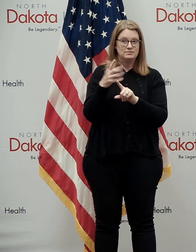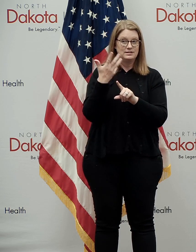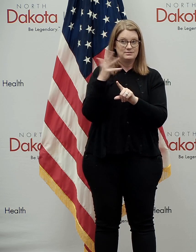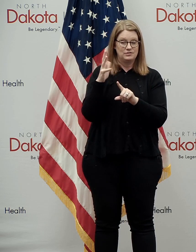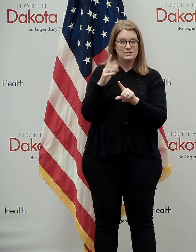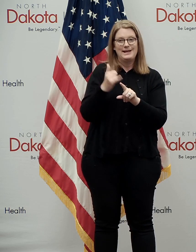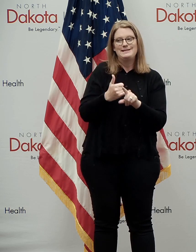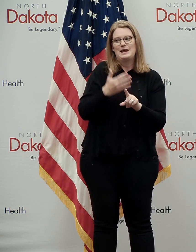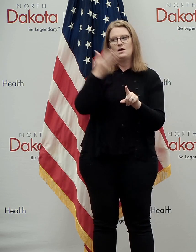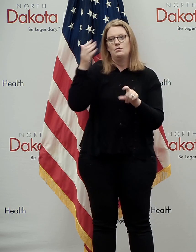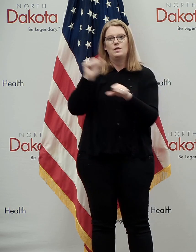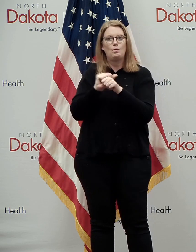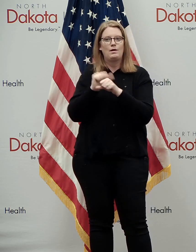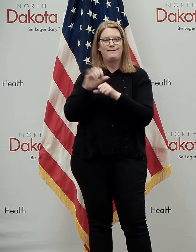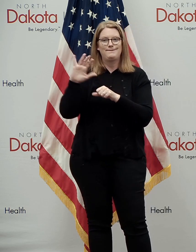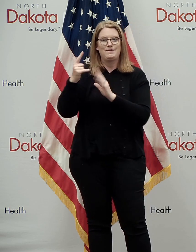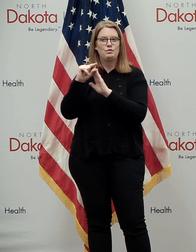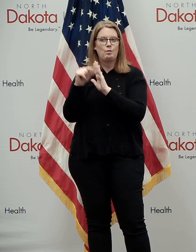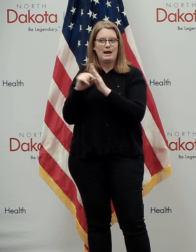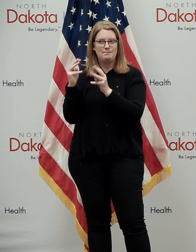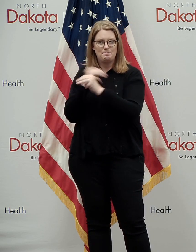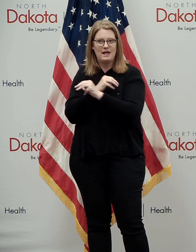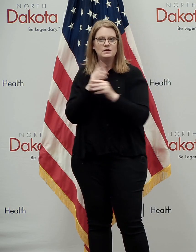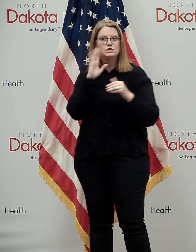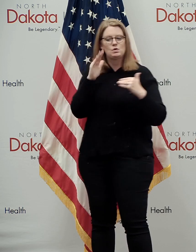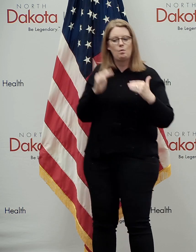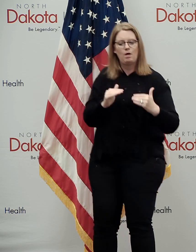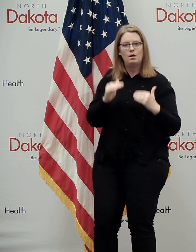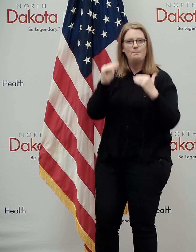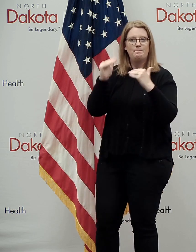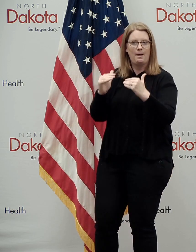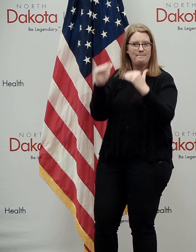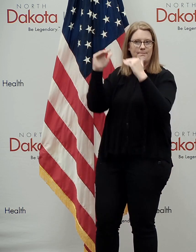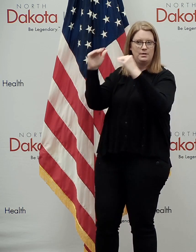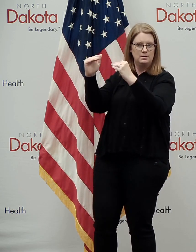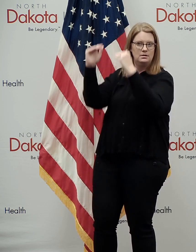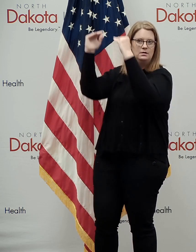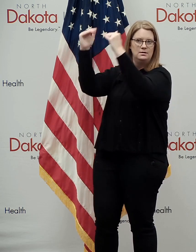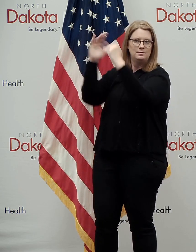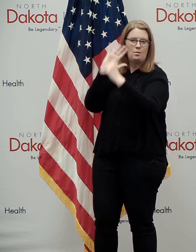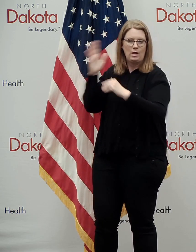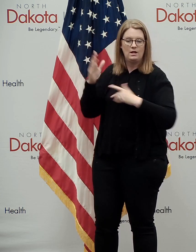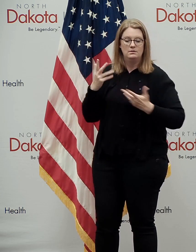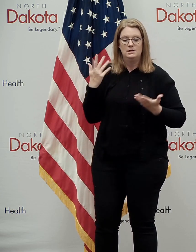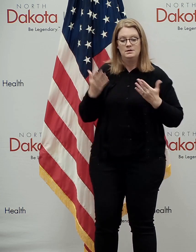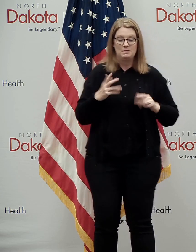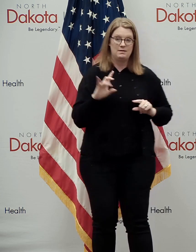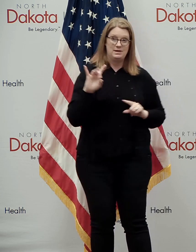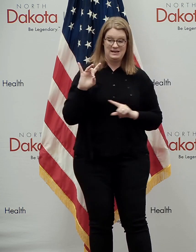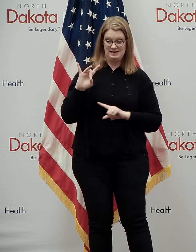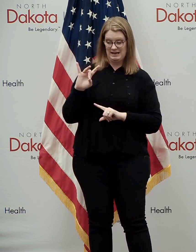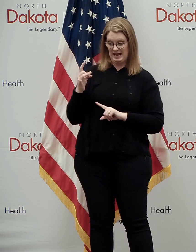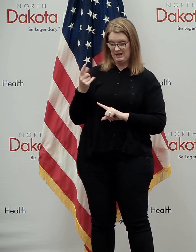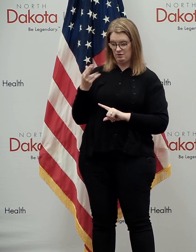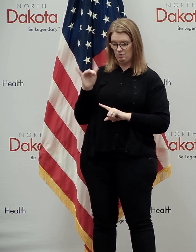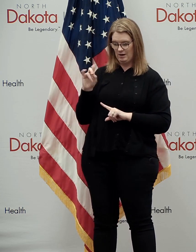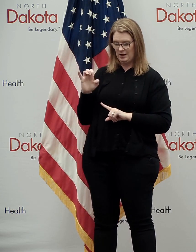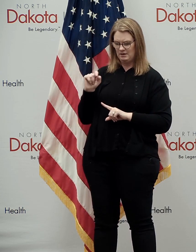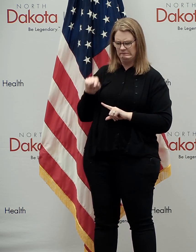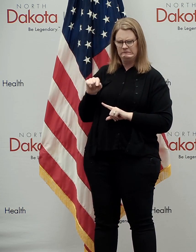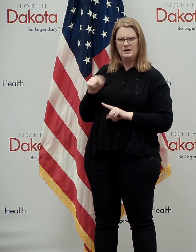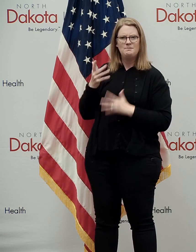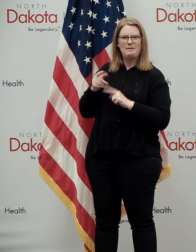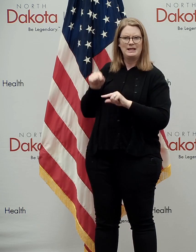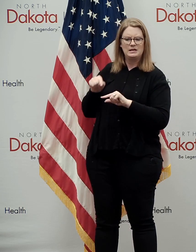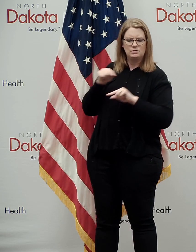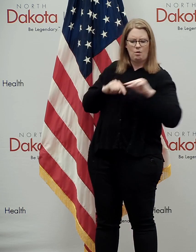and are now working on fifth grade math. And conversely, it could be a student that is in the 8th grade and needs to go back and shore up some of their foundational